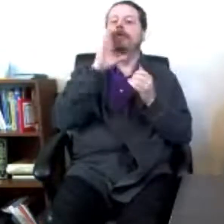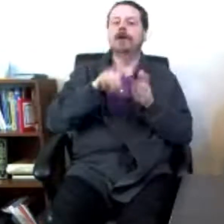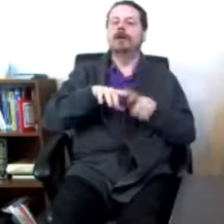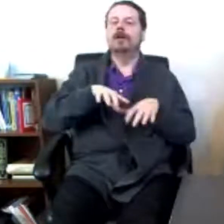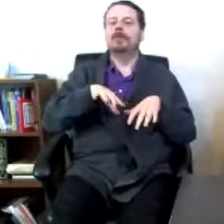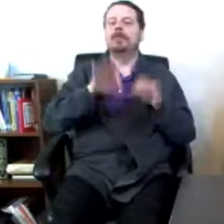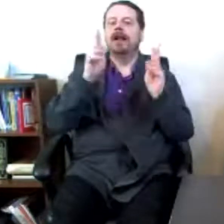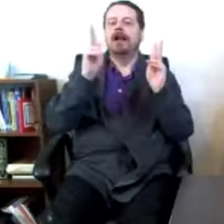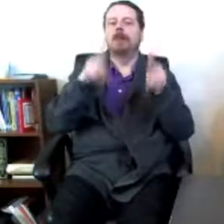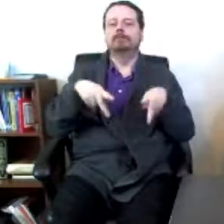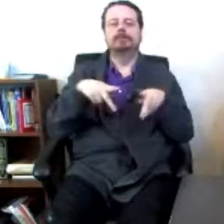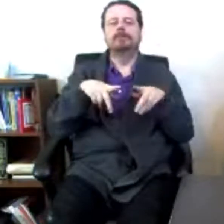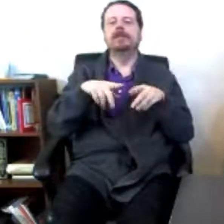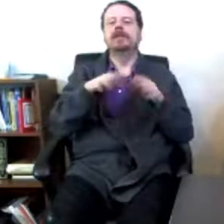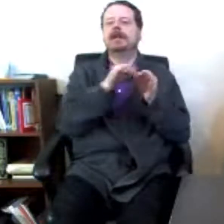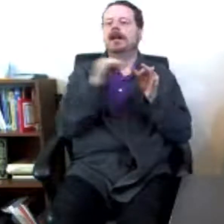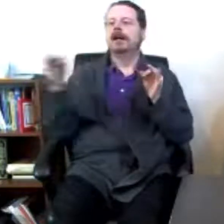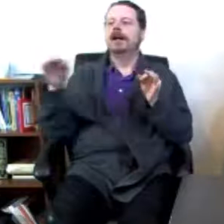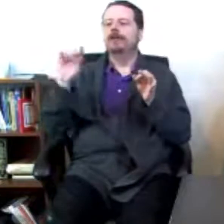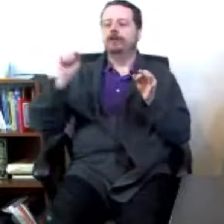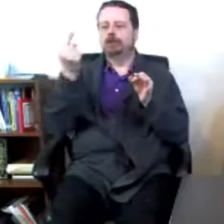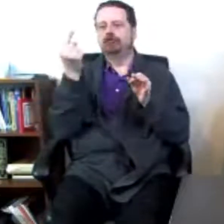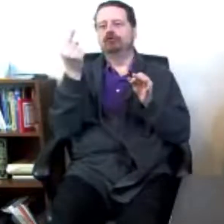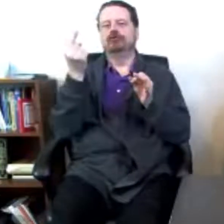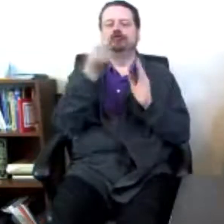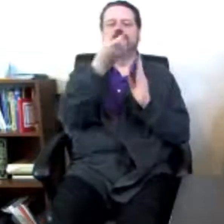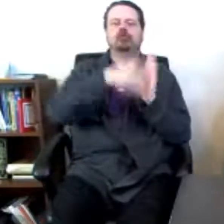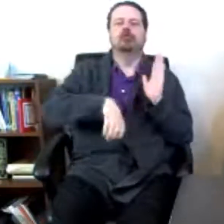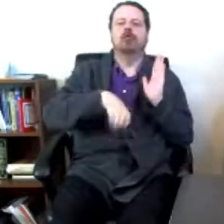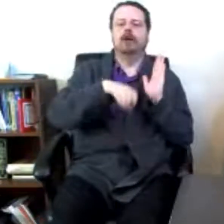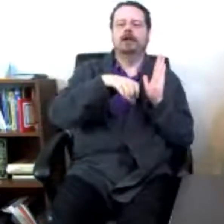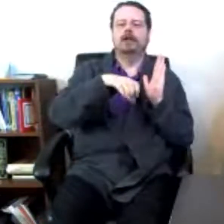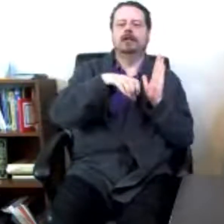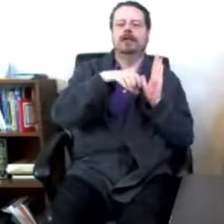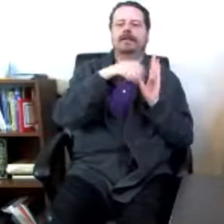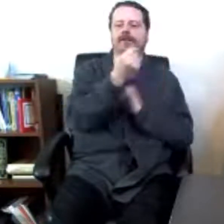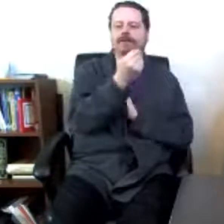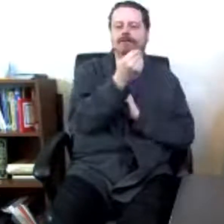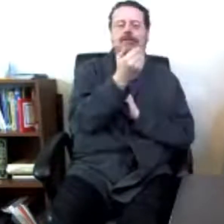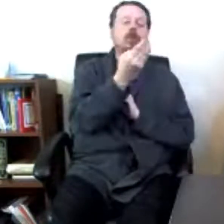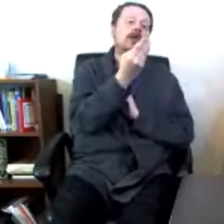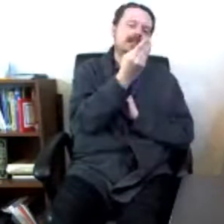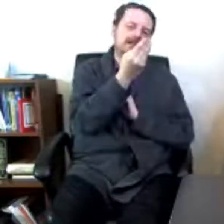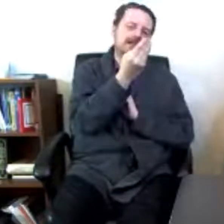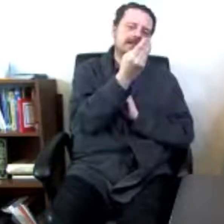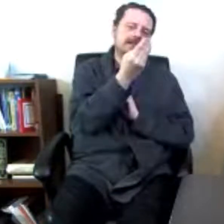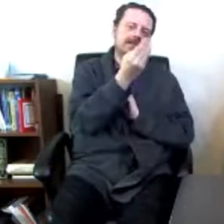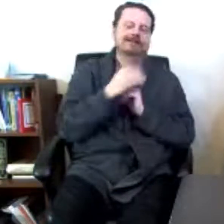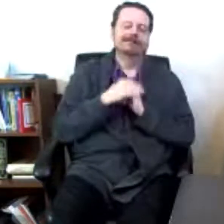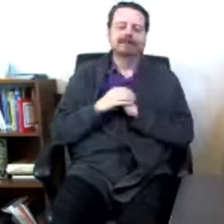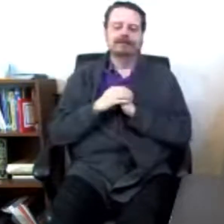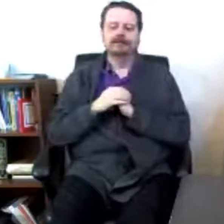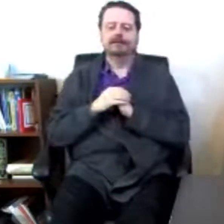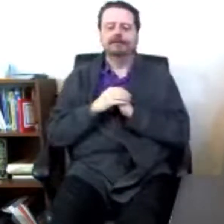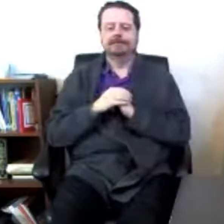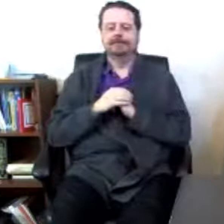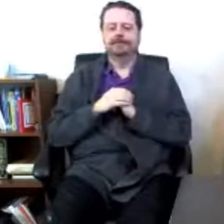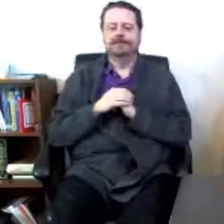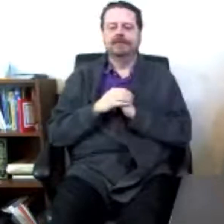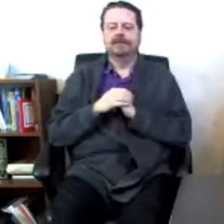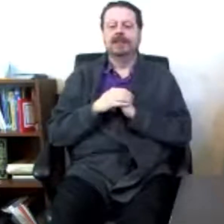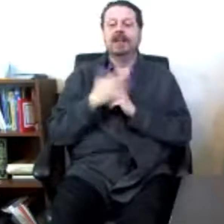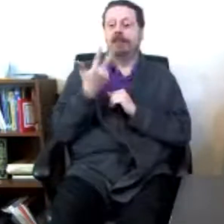from ayah number 1, surah number 14. So we